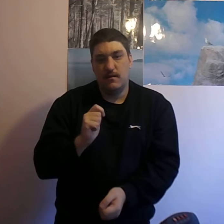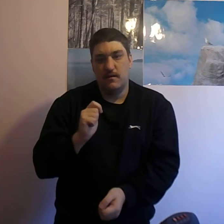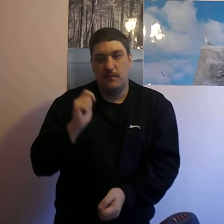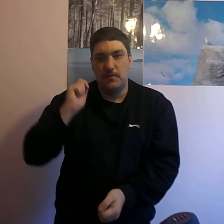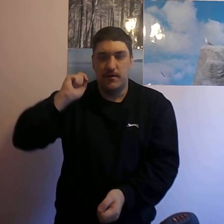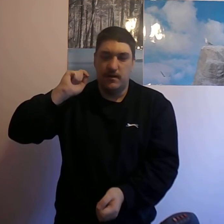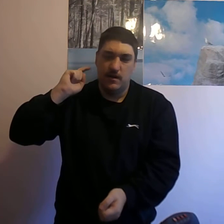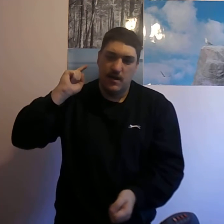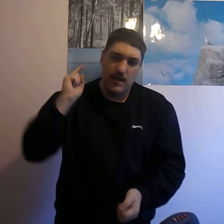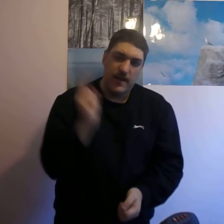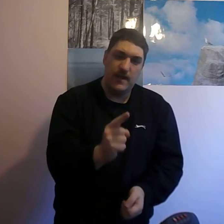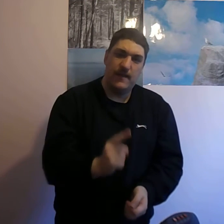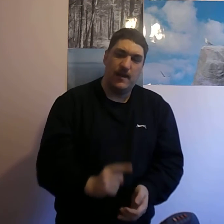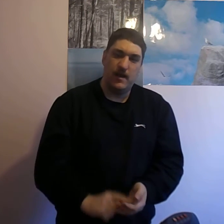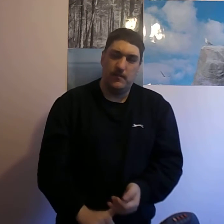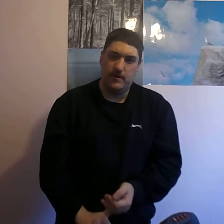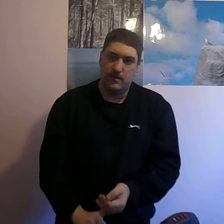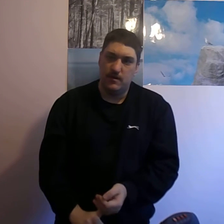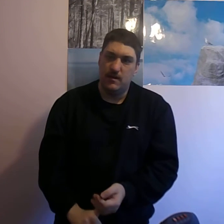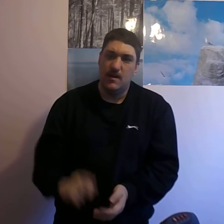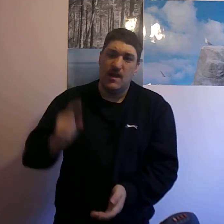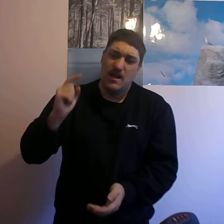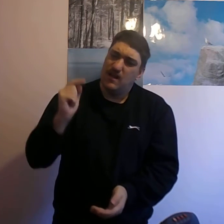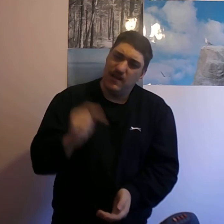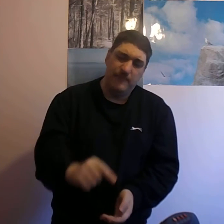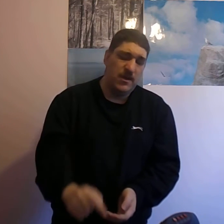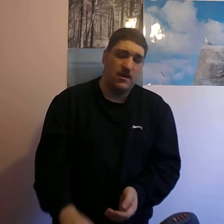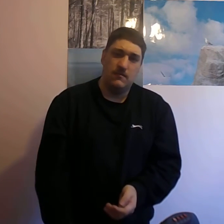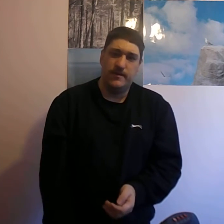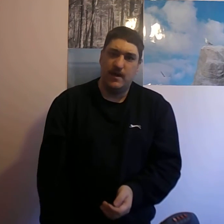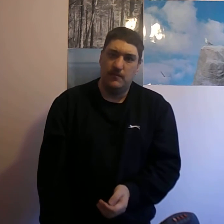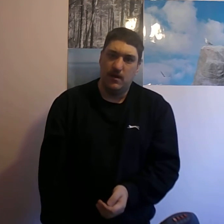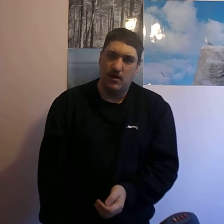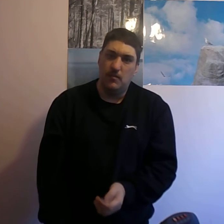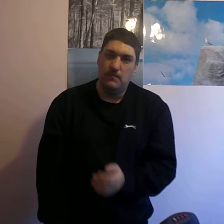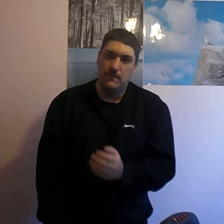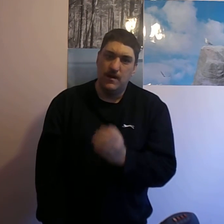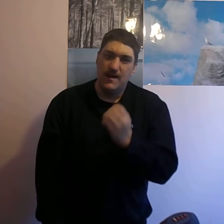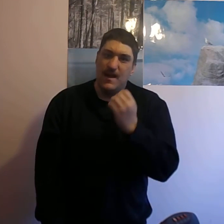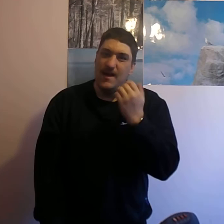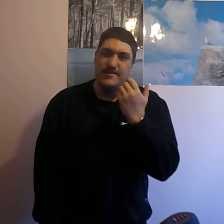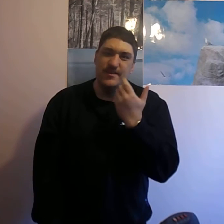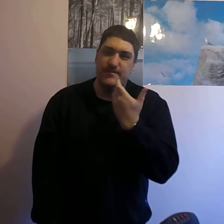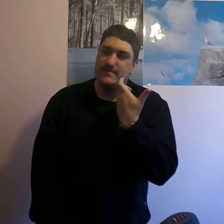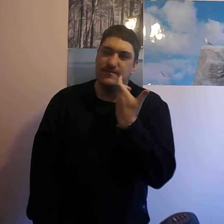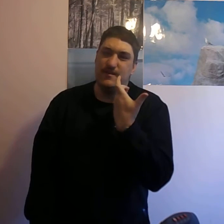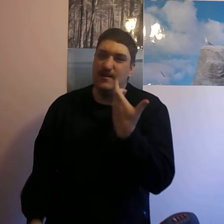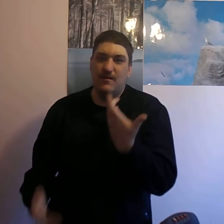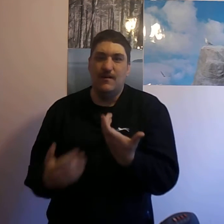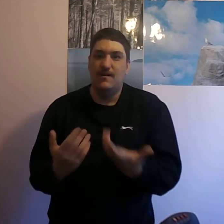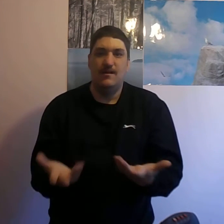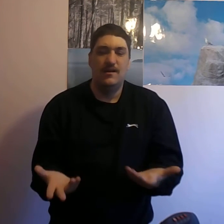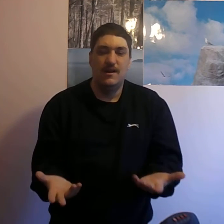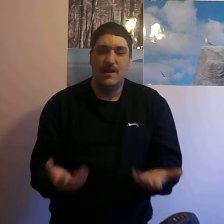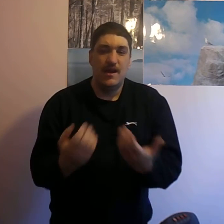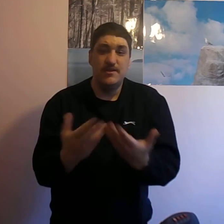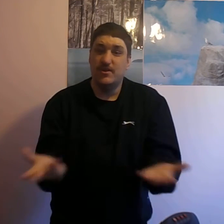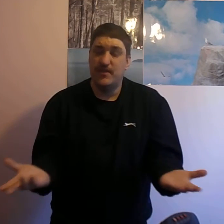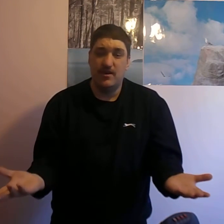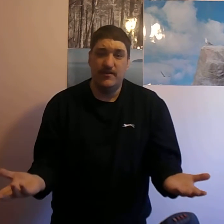sub button, hit the like button, leave me a comment down below, and just, you know, enjoy the content